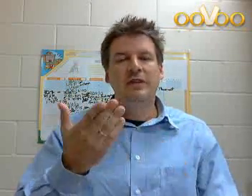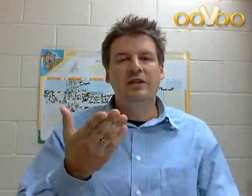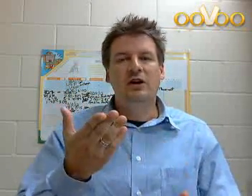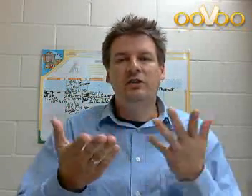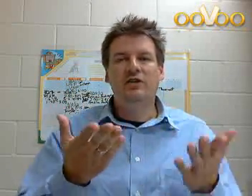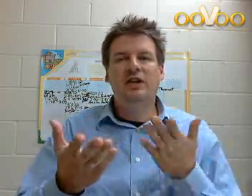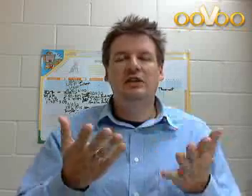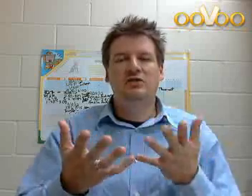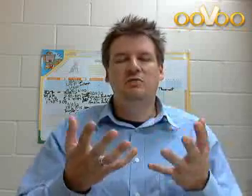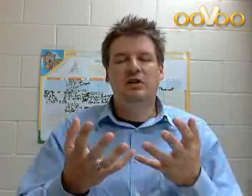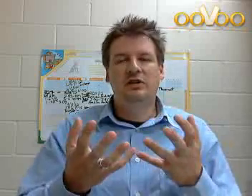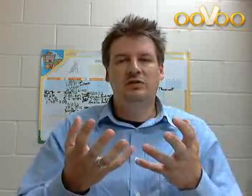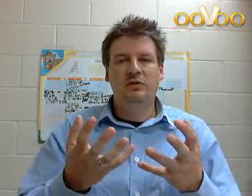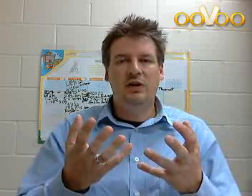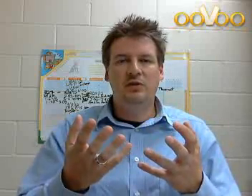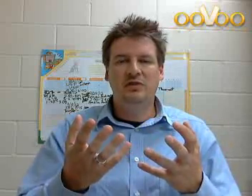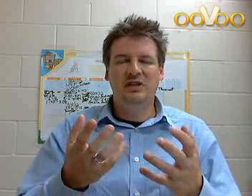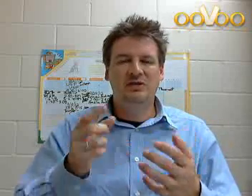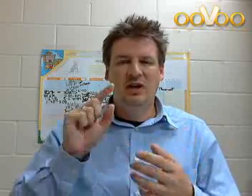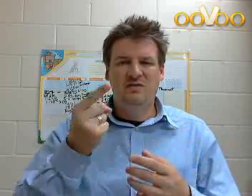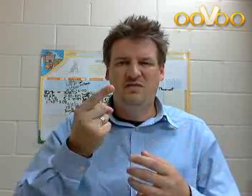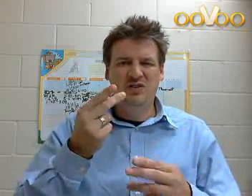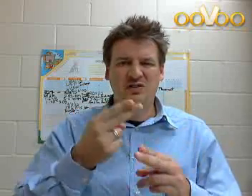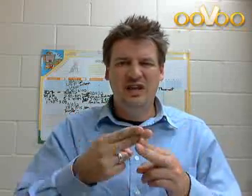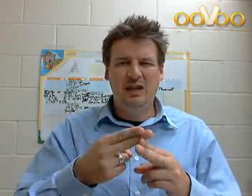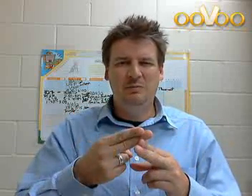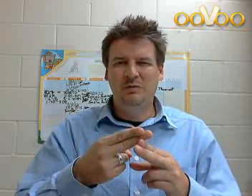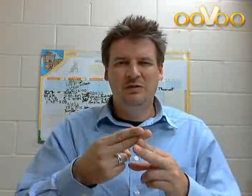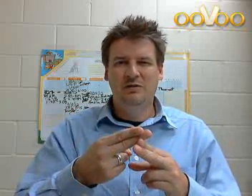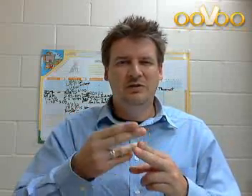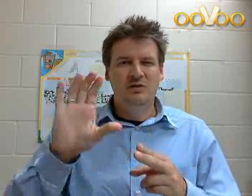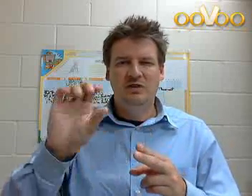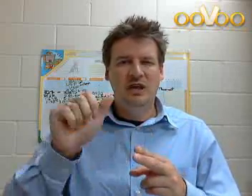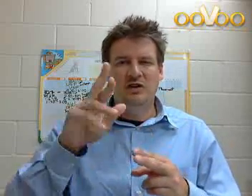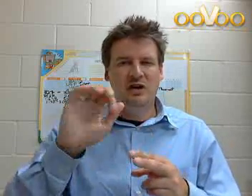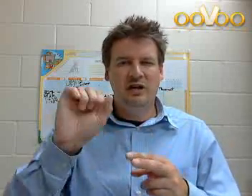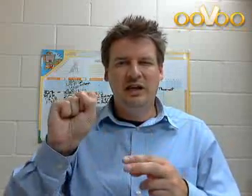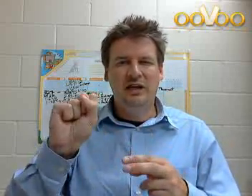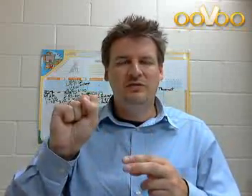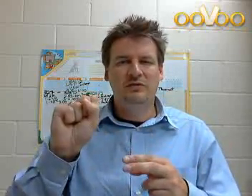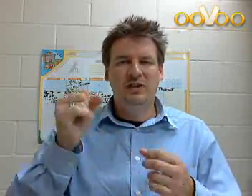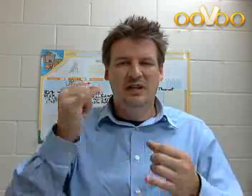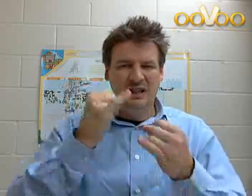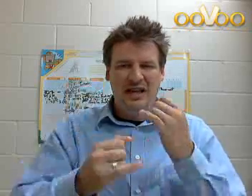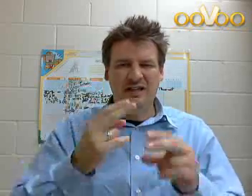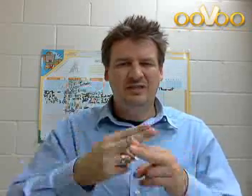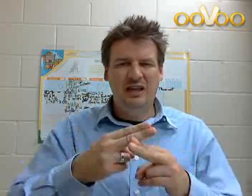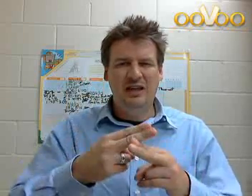the only thing that you want to do with those is first name, C-H-R-I-S, last